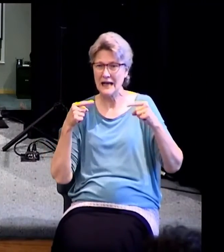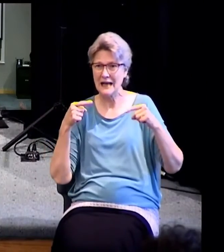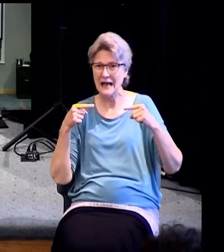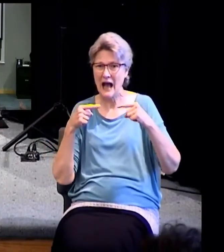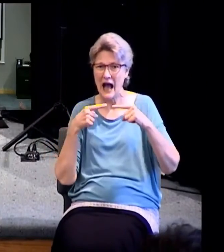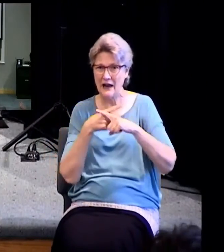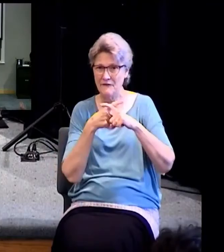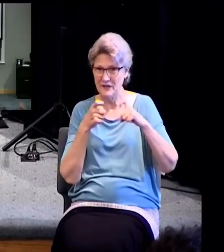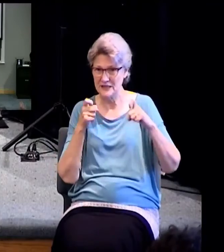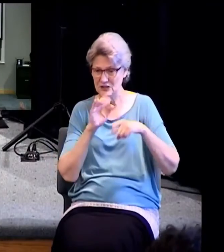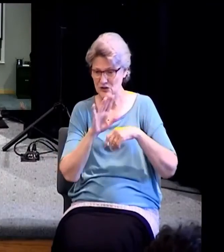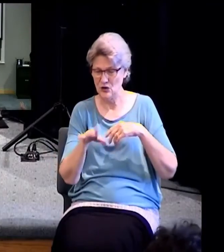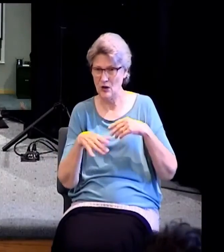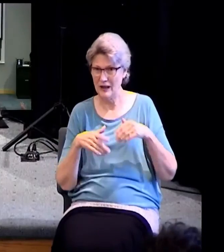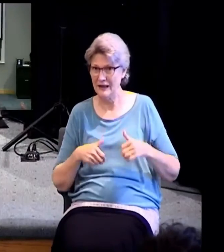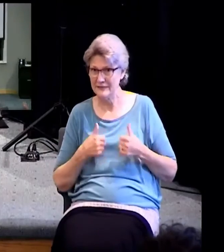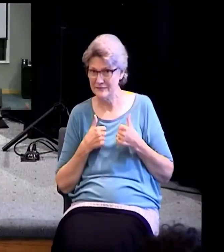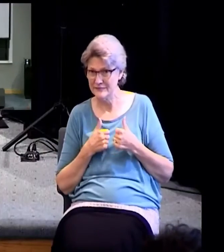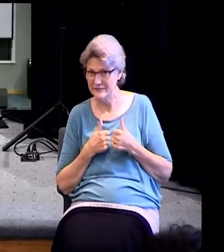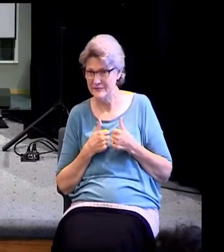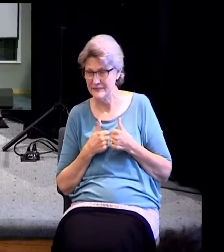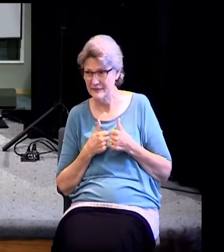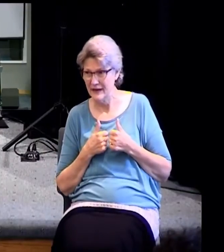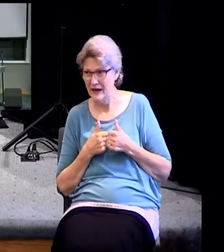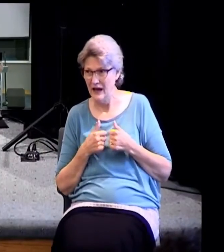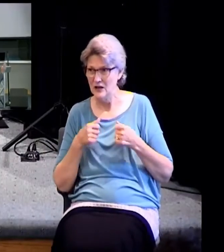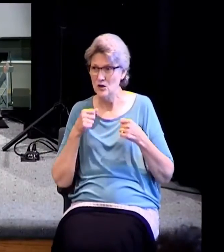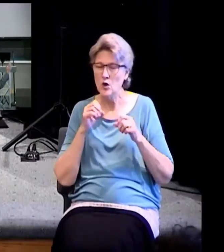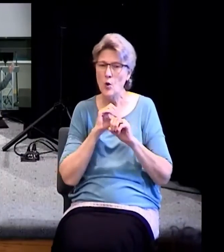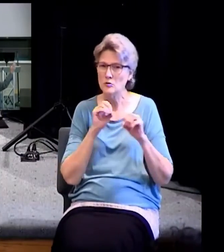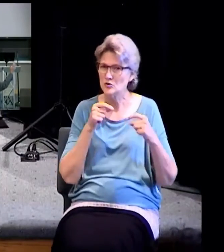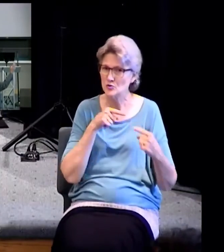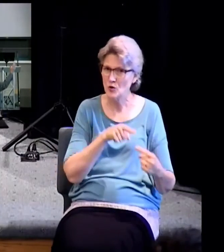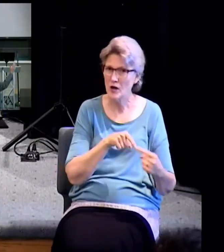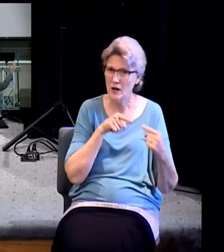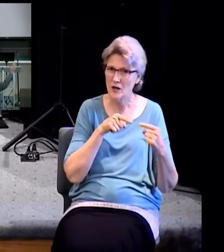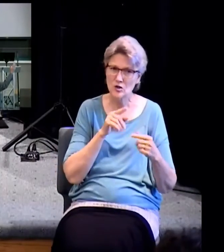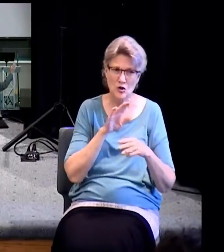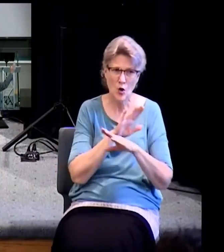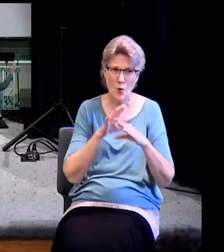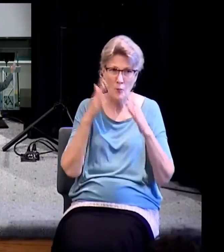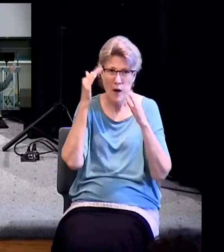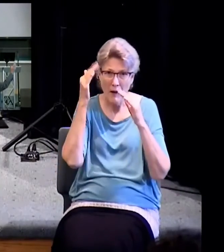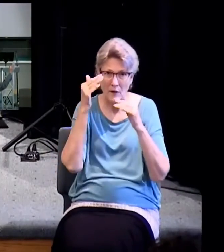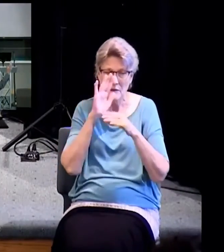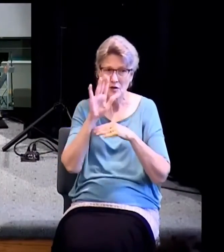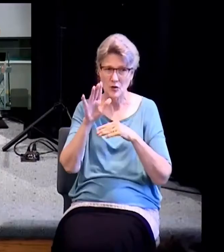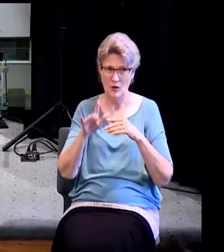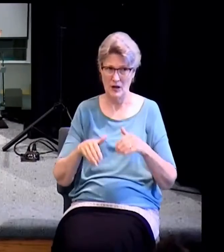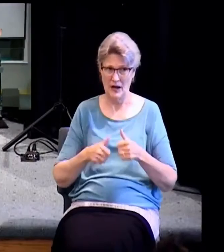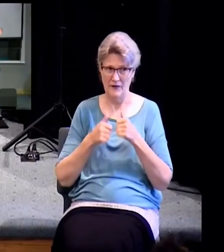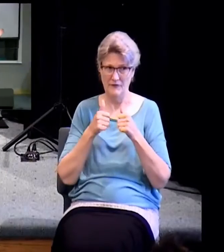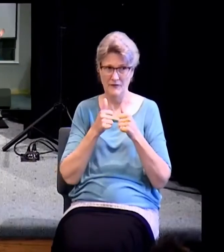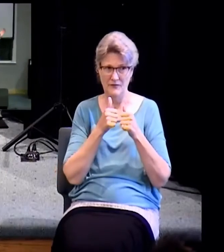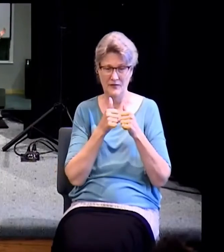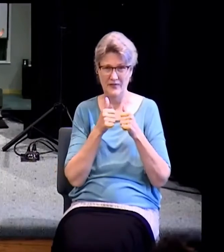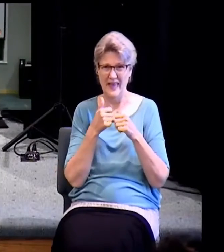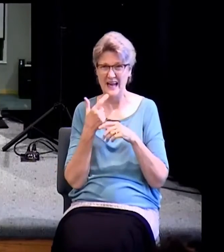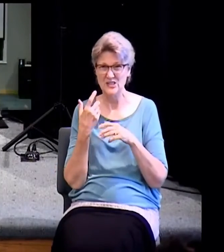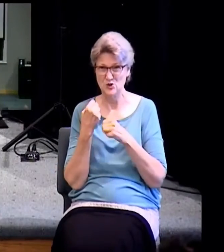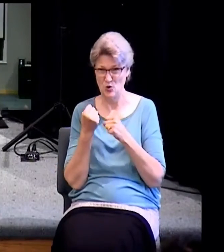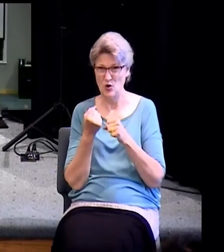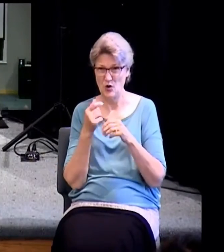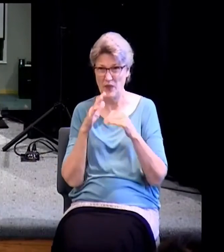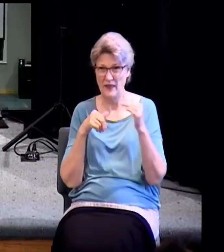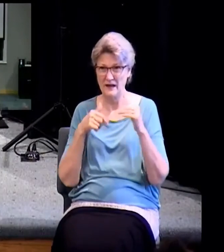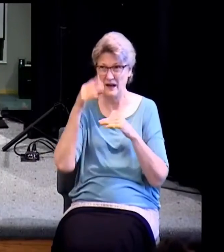is he. Come on. That is within you. It's within you. The name of God